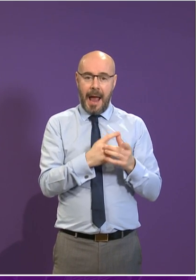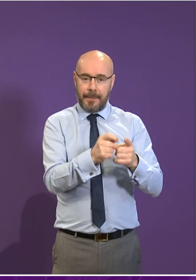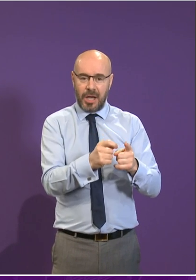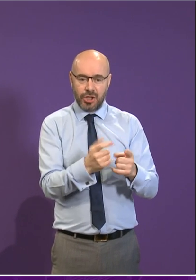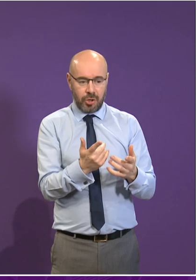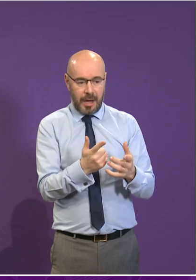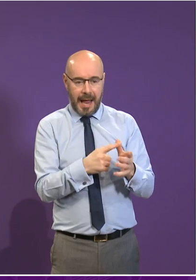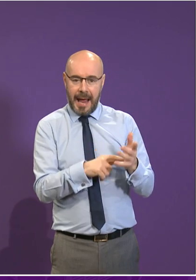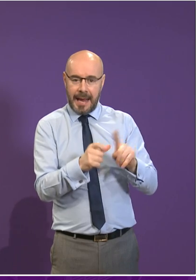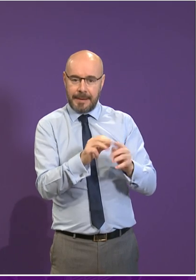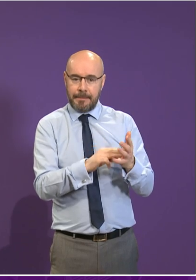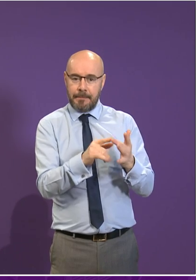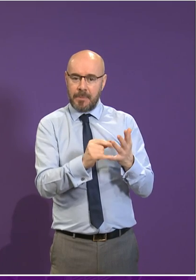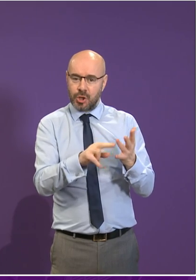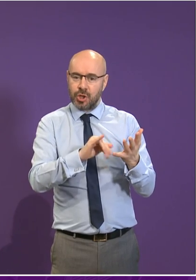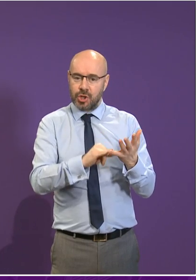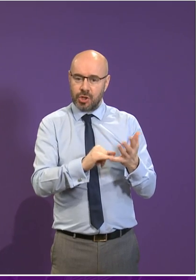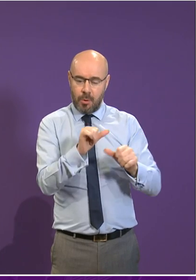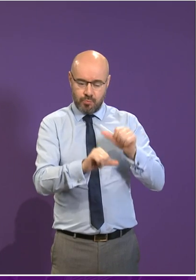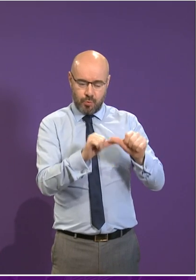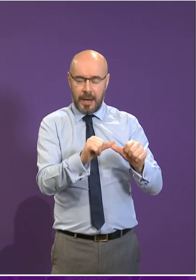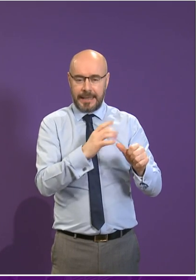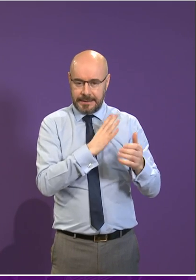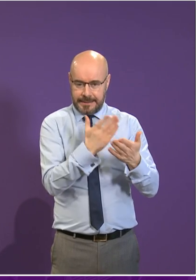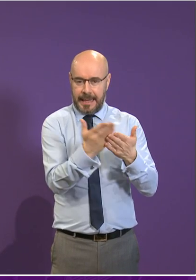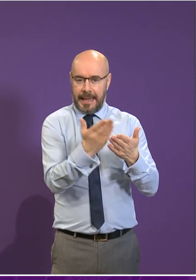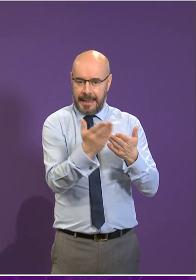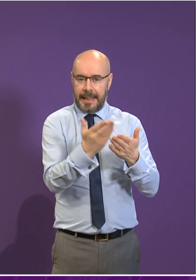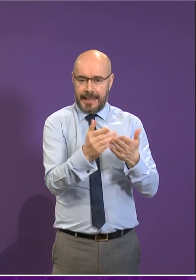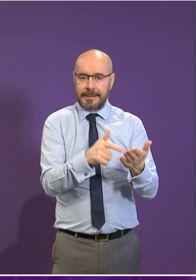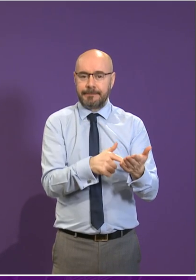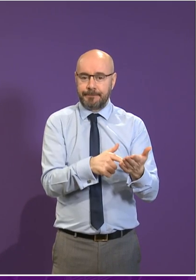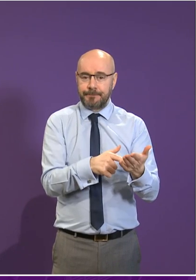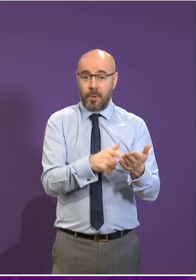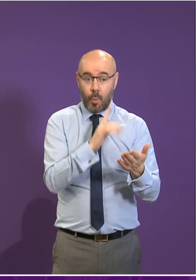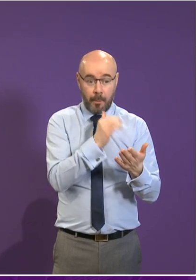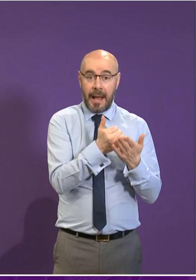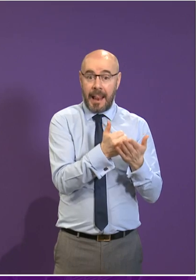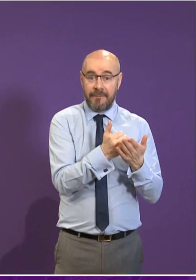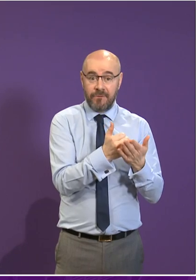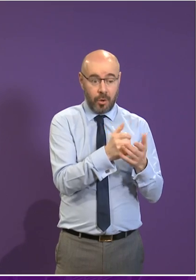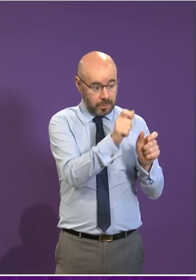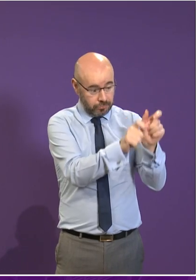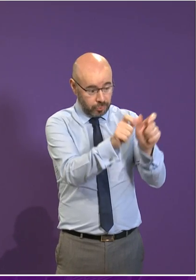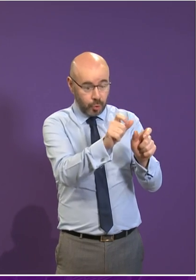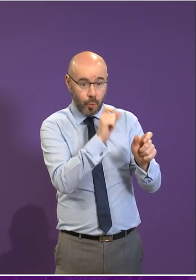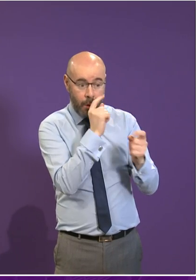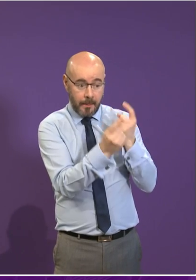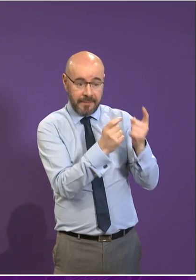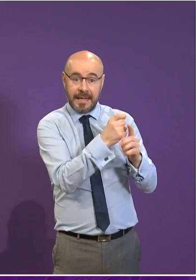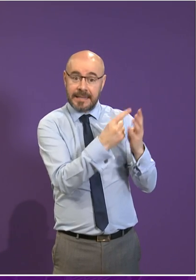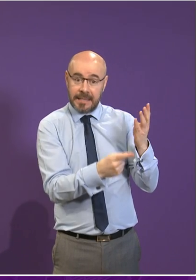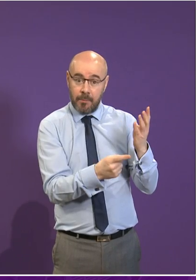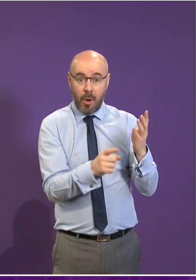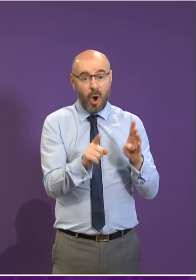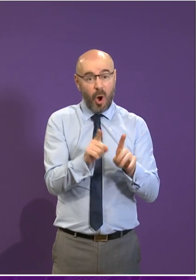and more transparent. And it's one of the aspects which I think would not only help disabled students, but would help students or potential